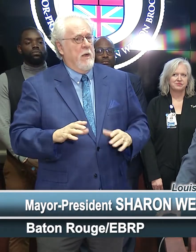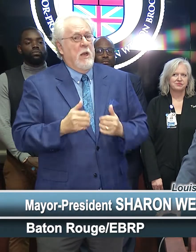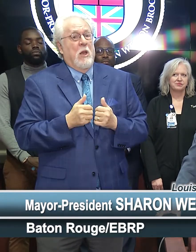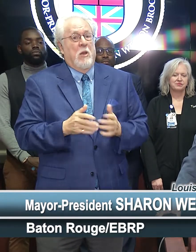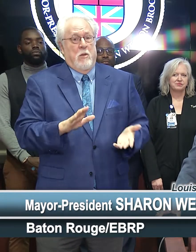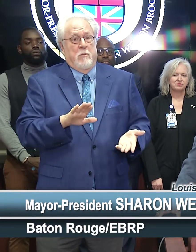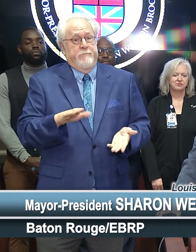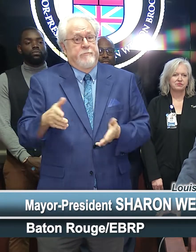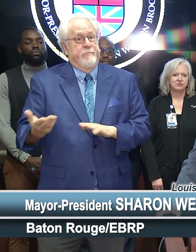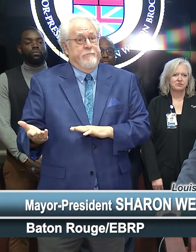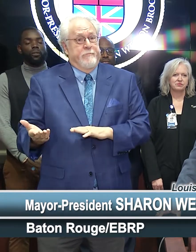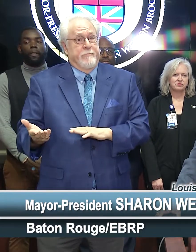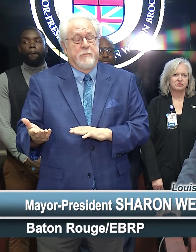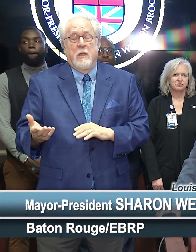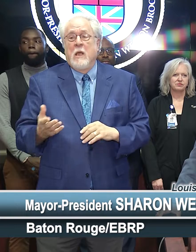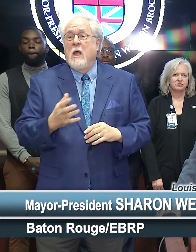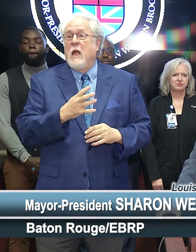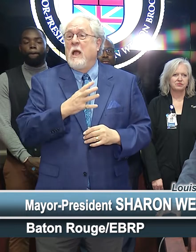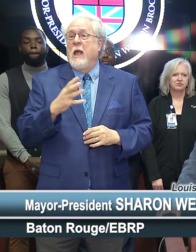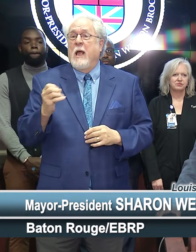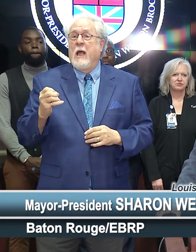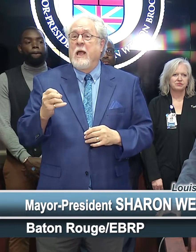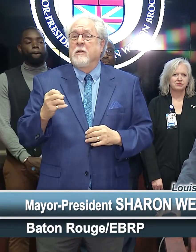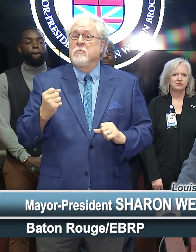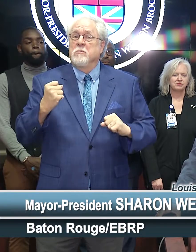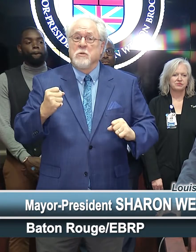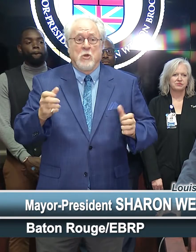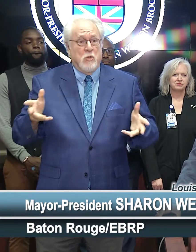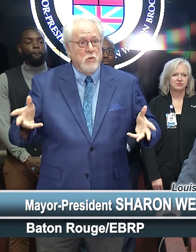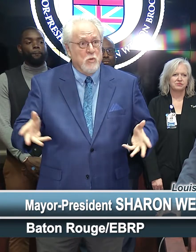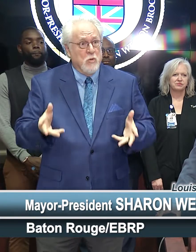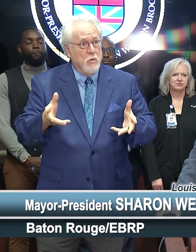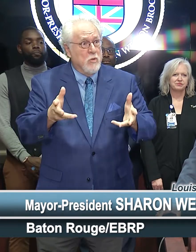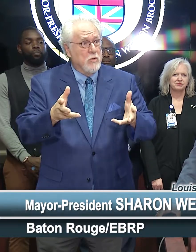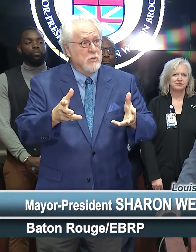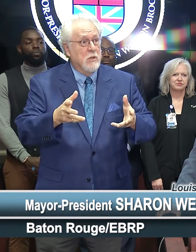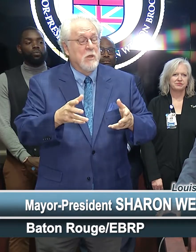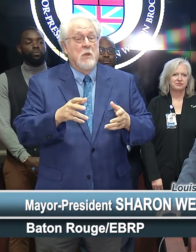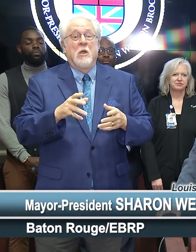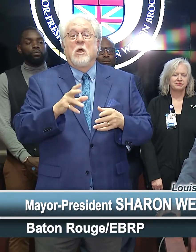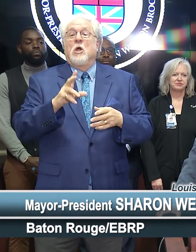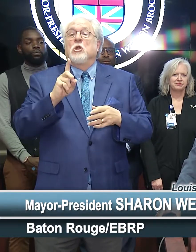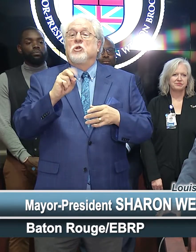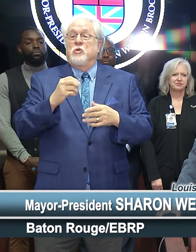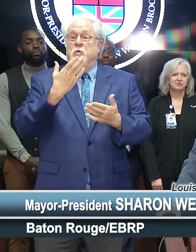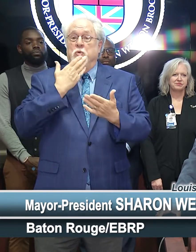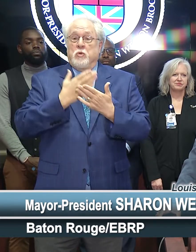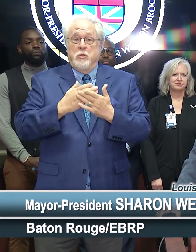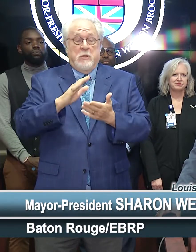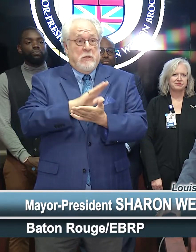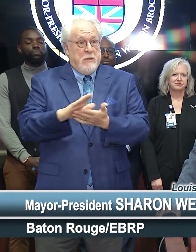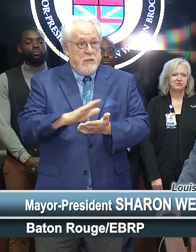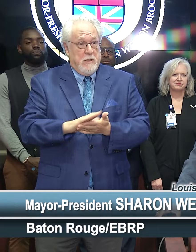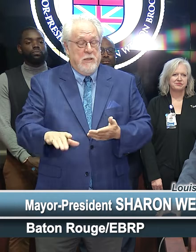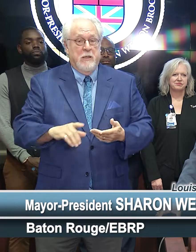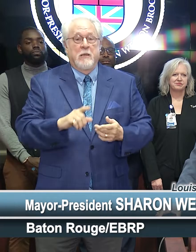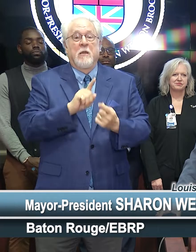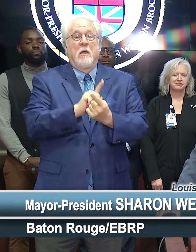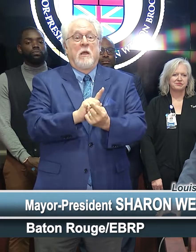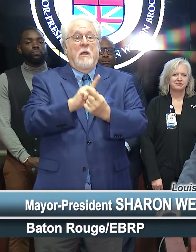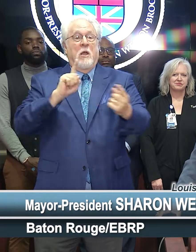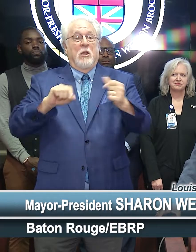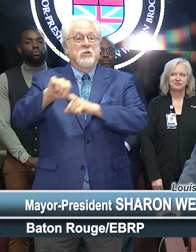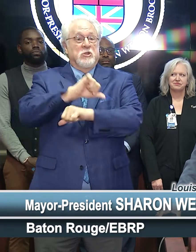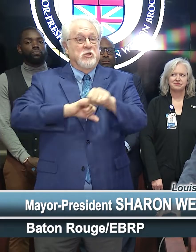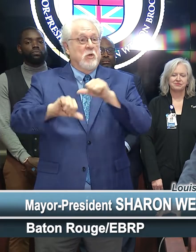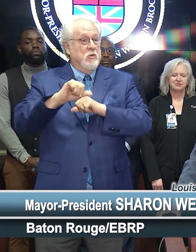their lives, and I strongly urge the public to practice good hygiene and social distancing by